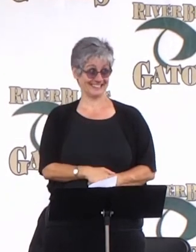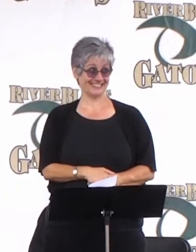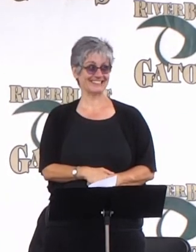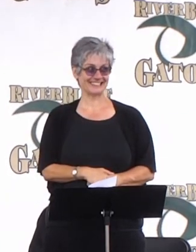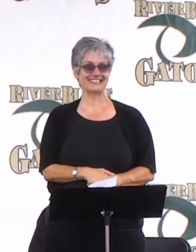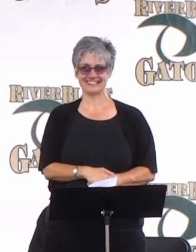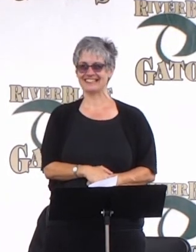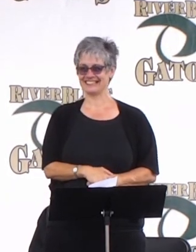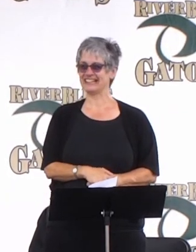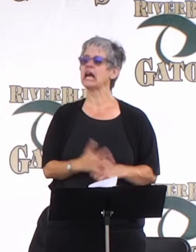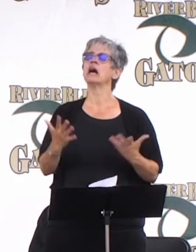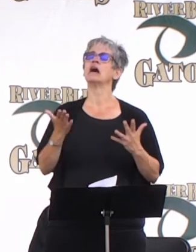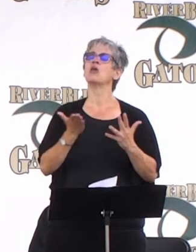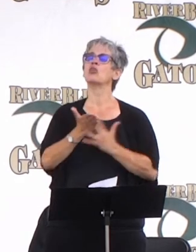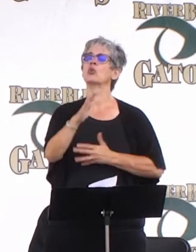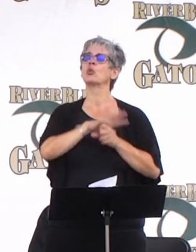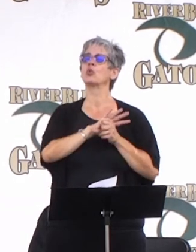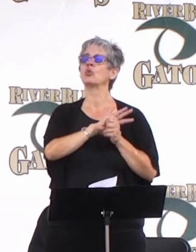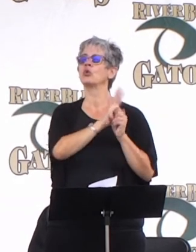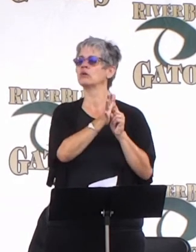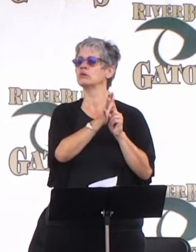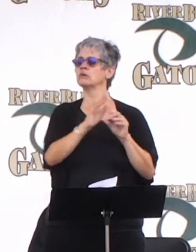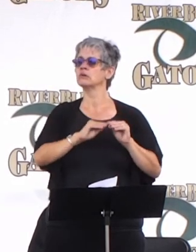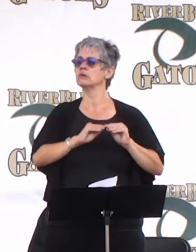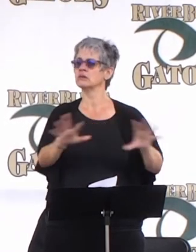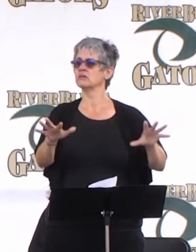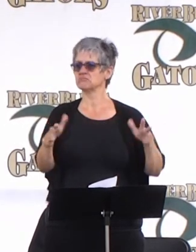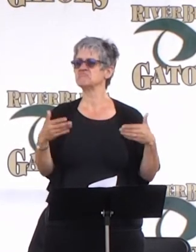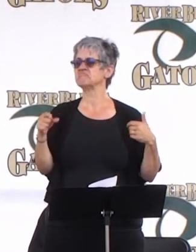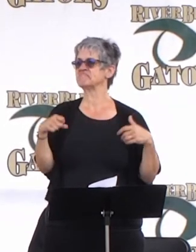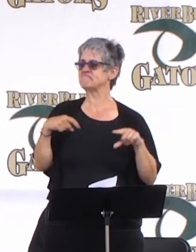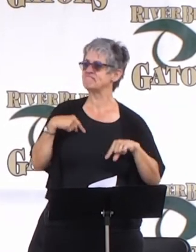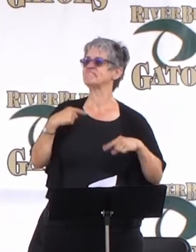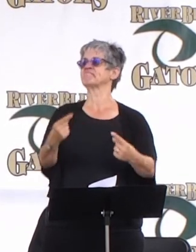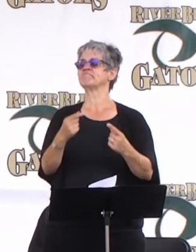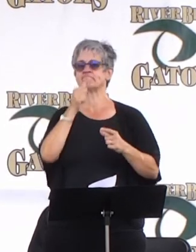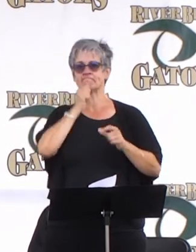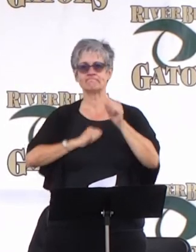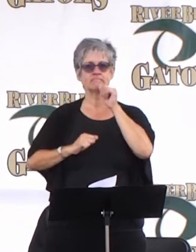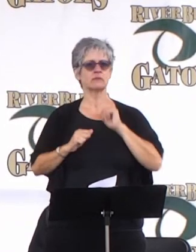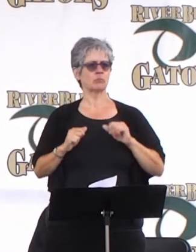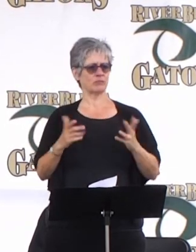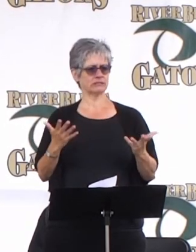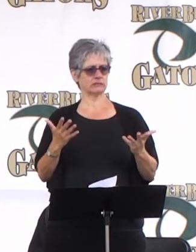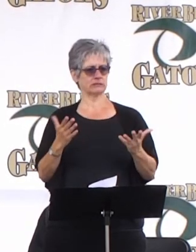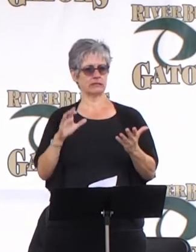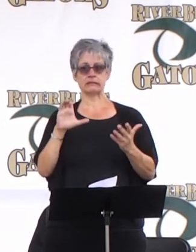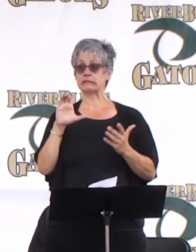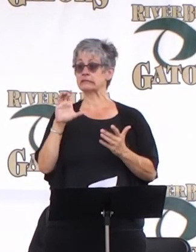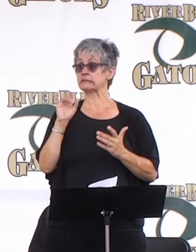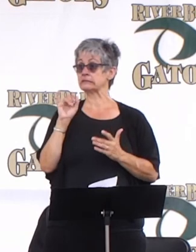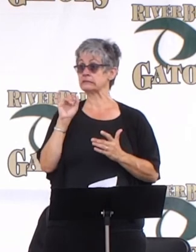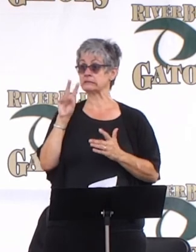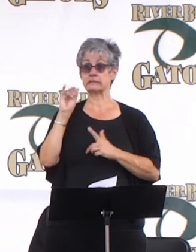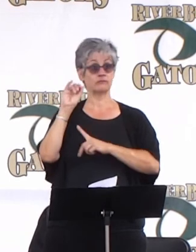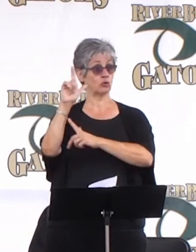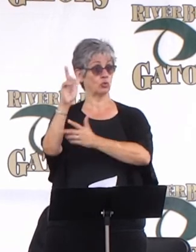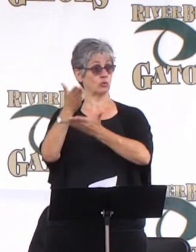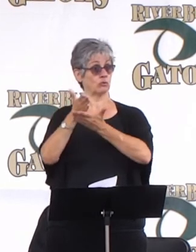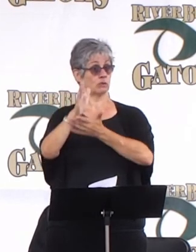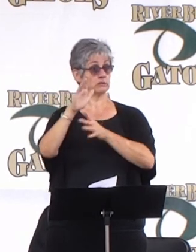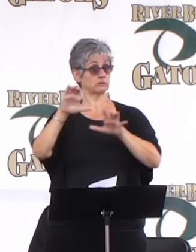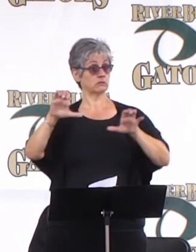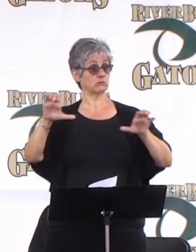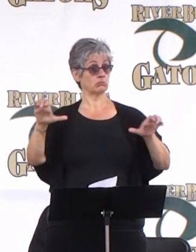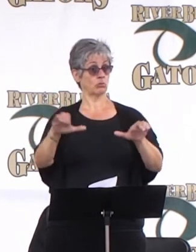Not only have we gone through a pandemic, we've also gone through a modern civil rights movement. And now I'm not bringing this up to, you know, create